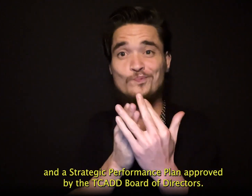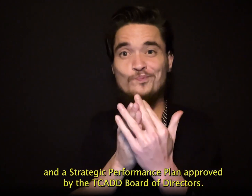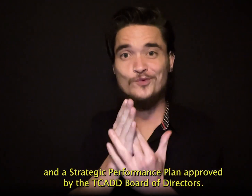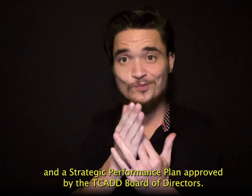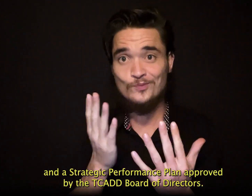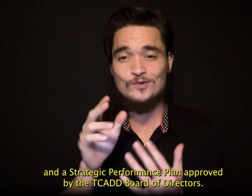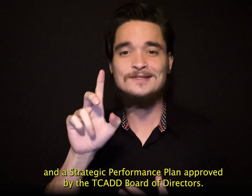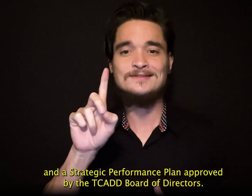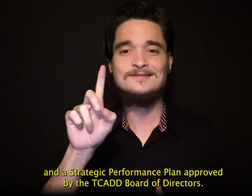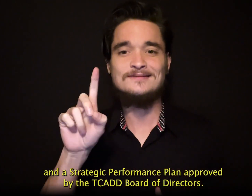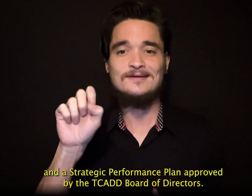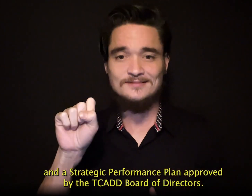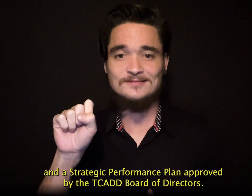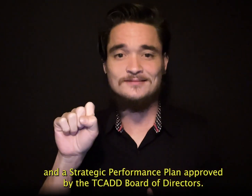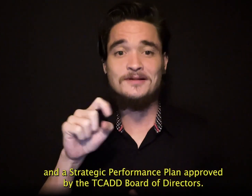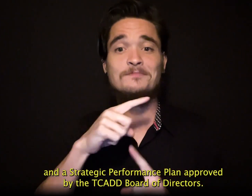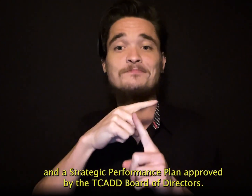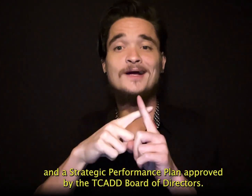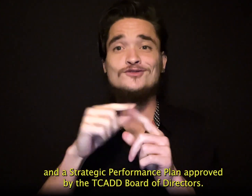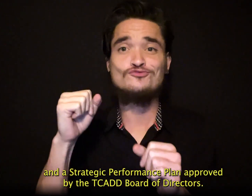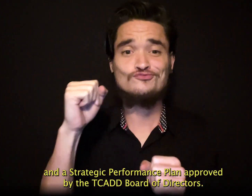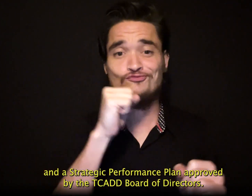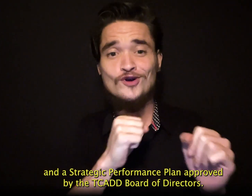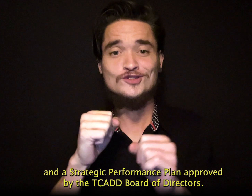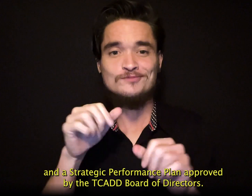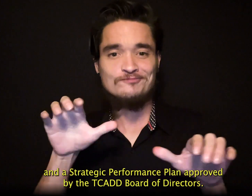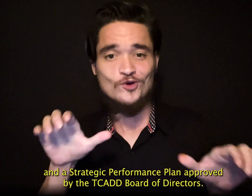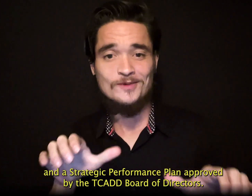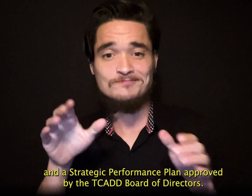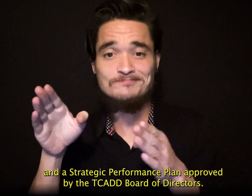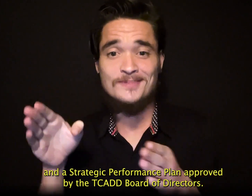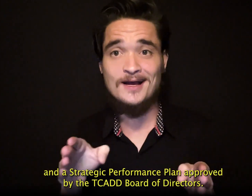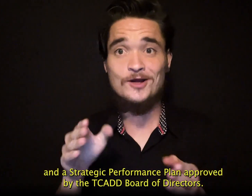performance plan provided by the TCADD Board of Directors.